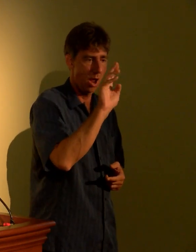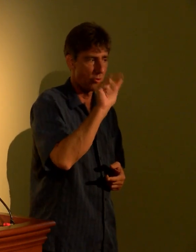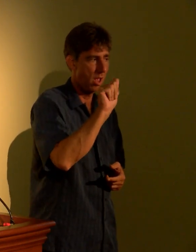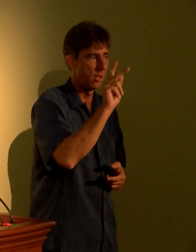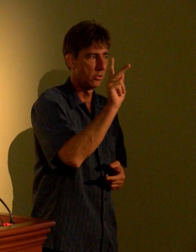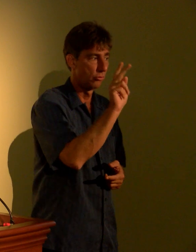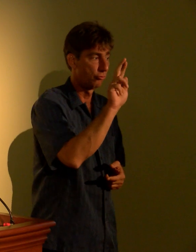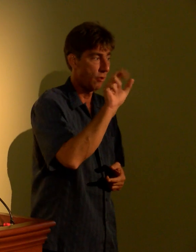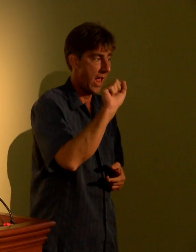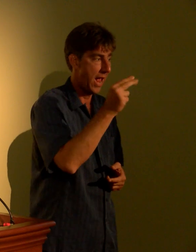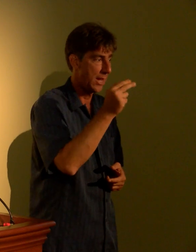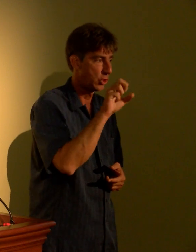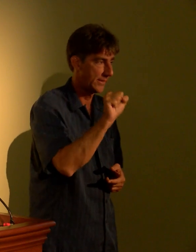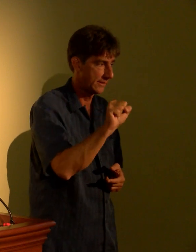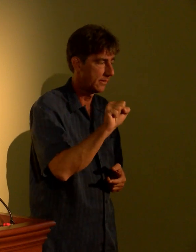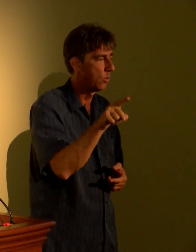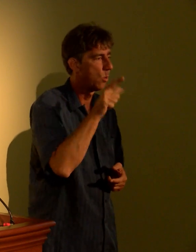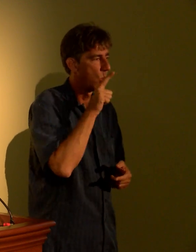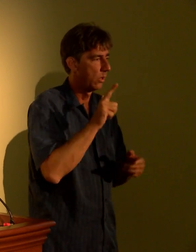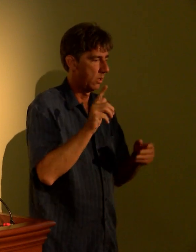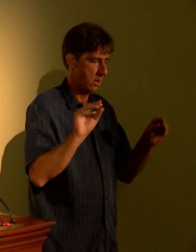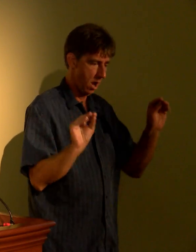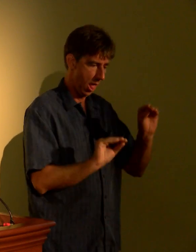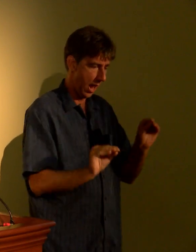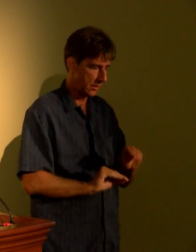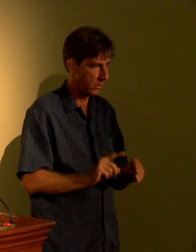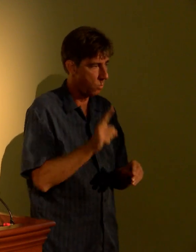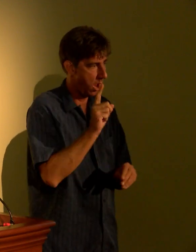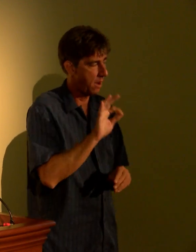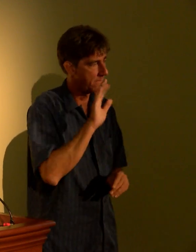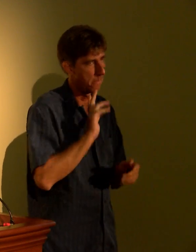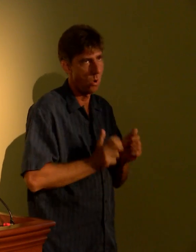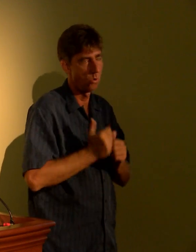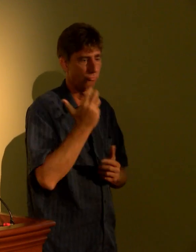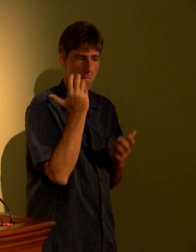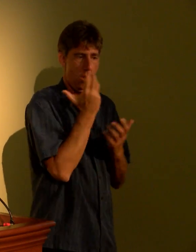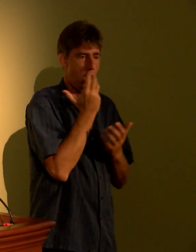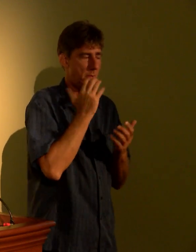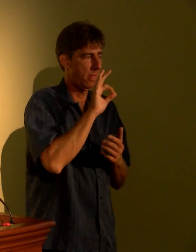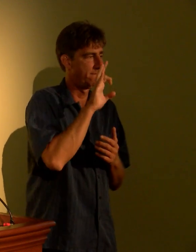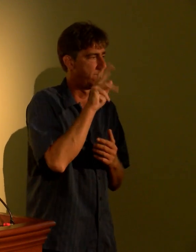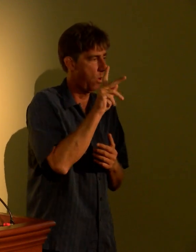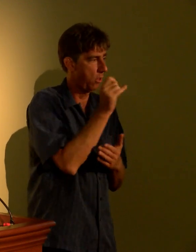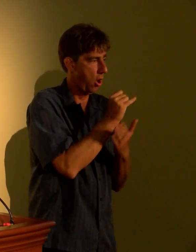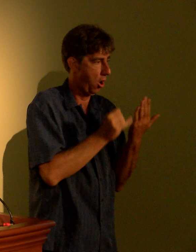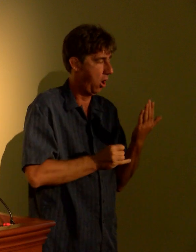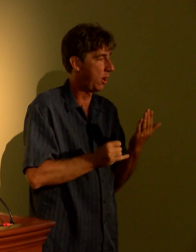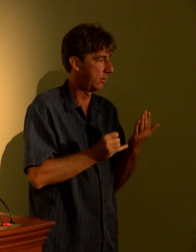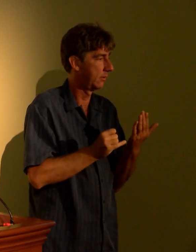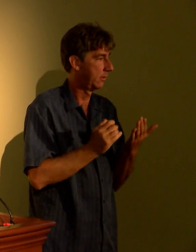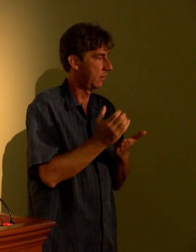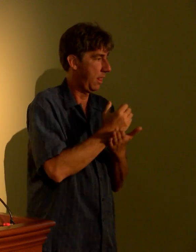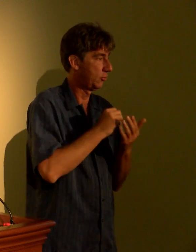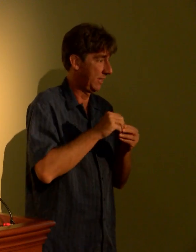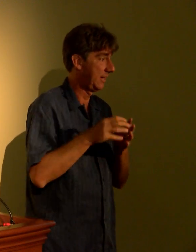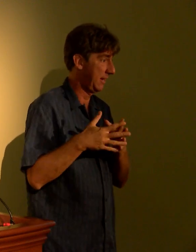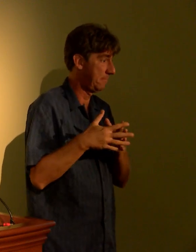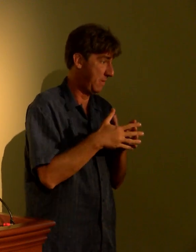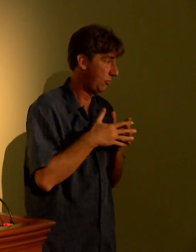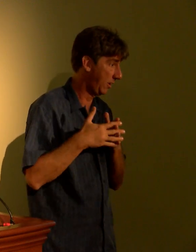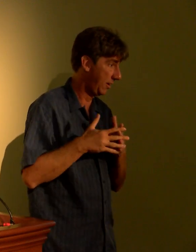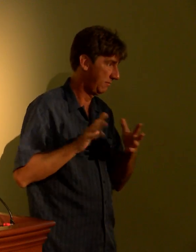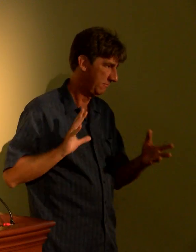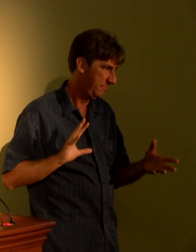put together one of the most remarkable folk art collections in America with great care and discernment over the course of